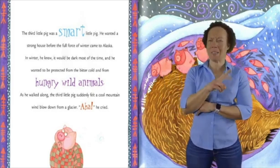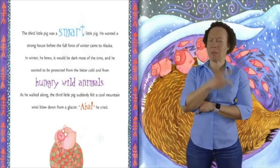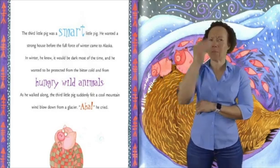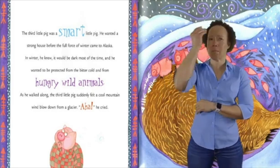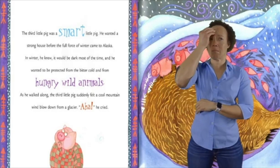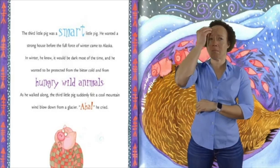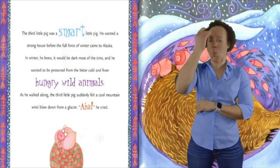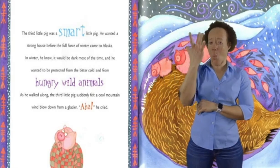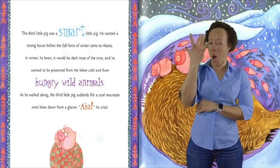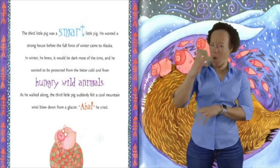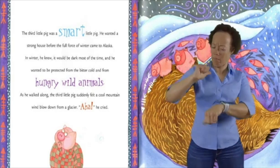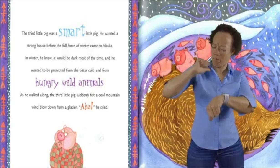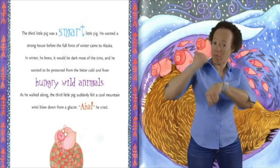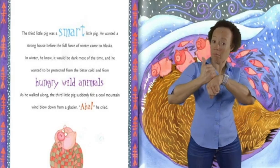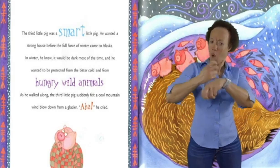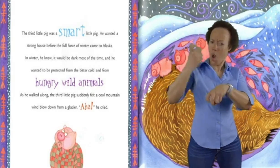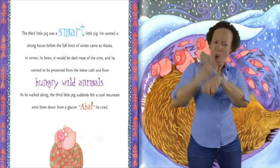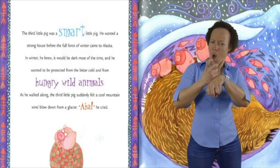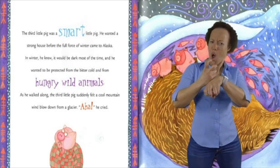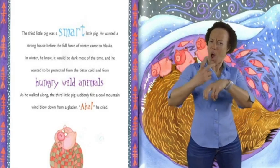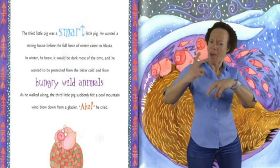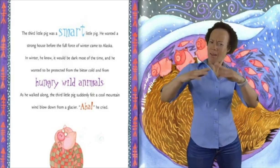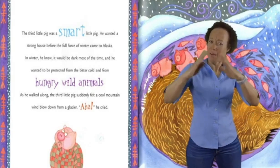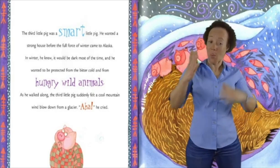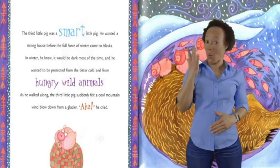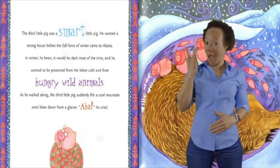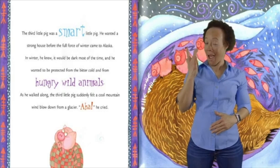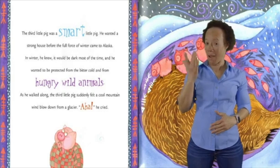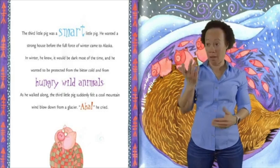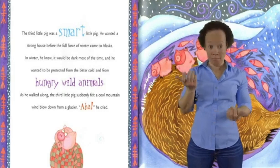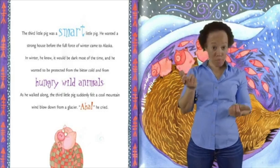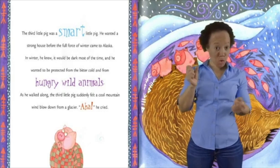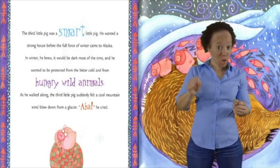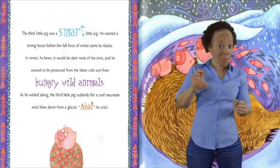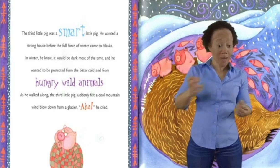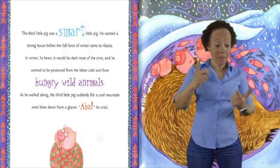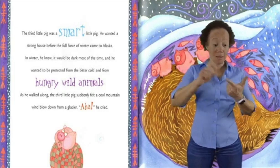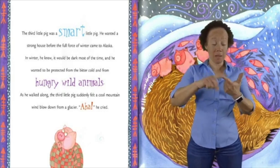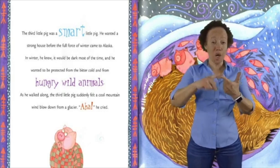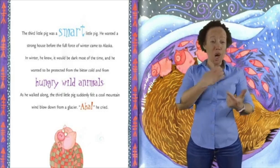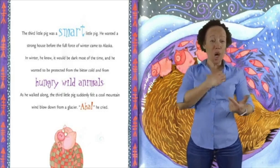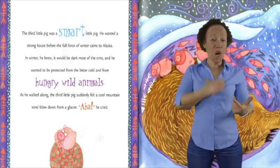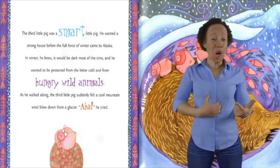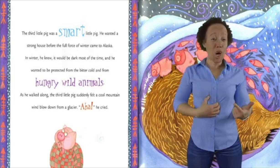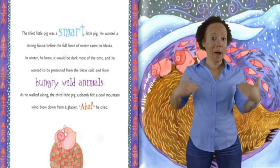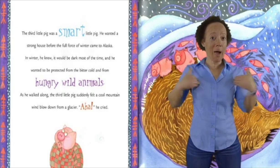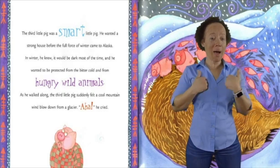protected from the bitter cold and from hungry wild animals.